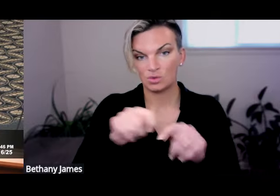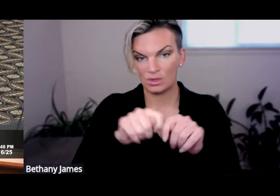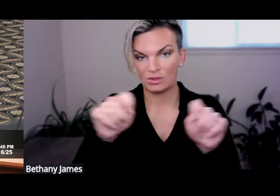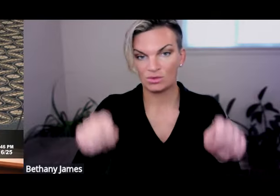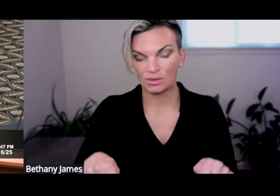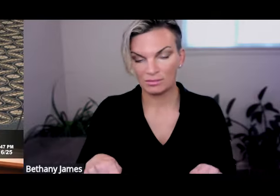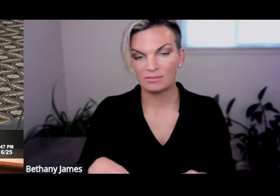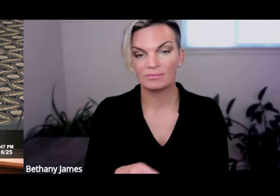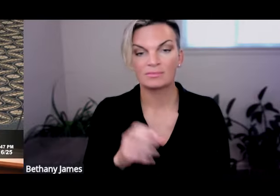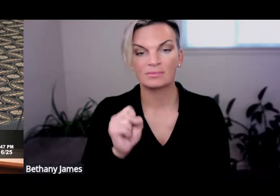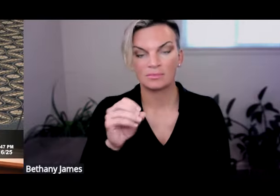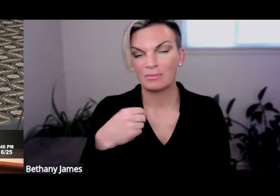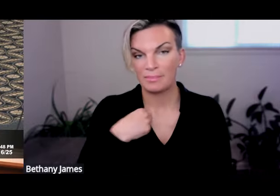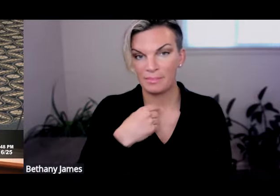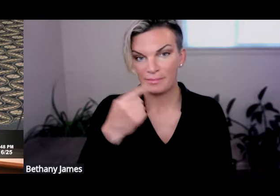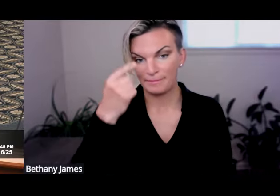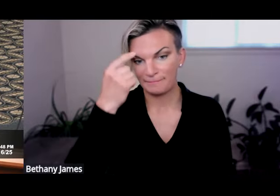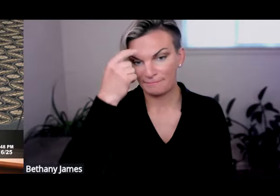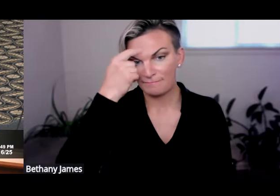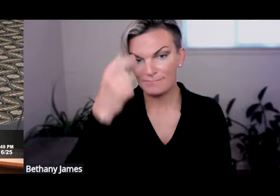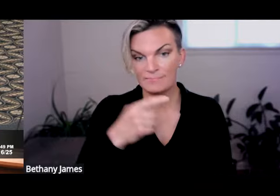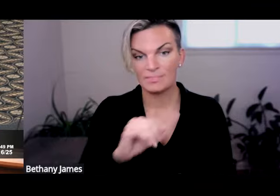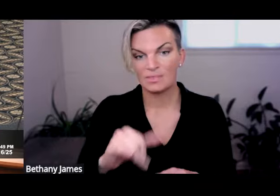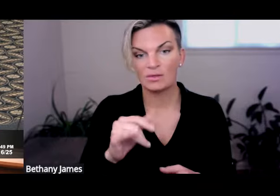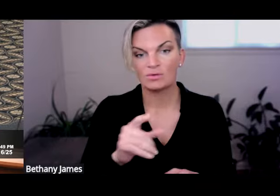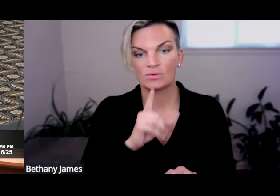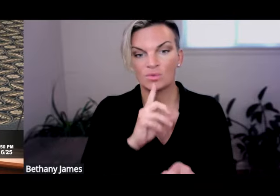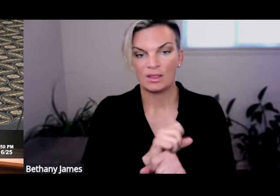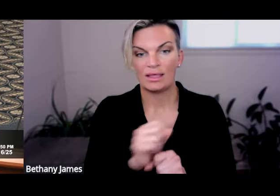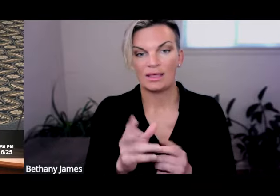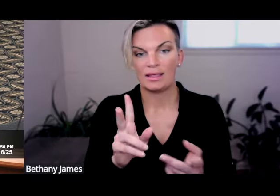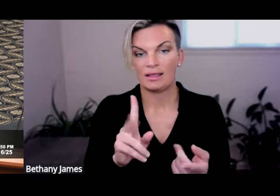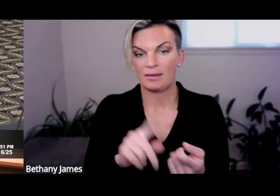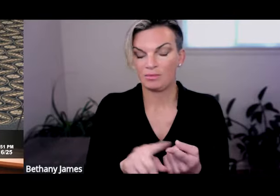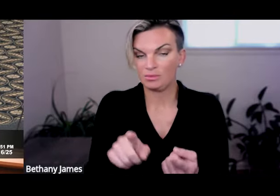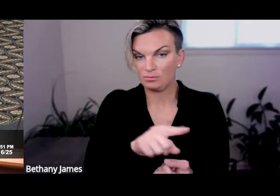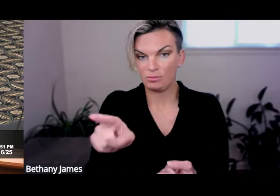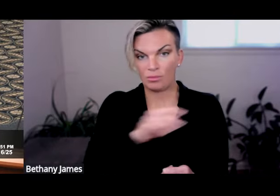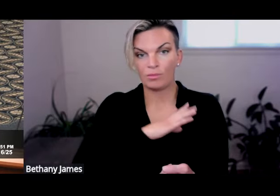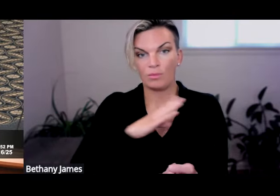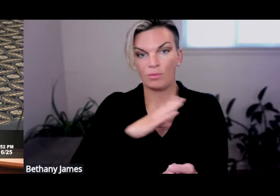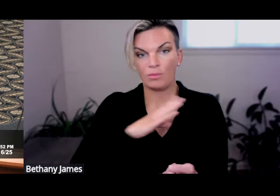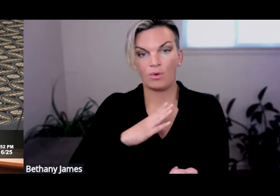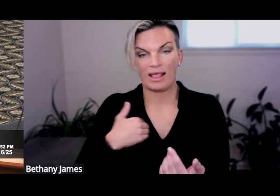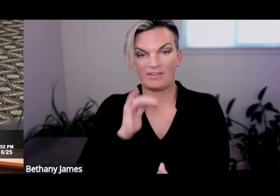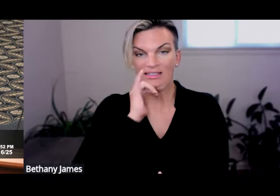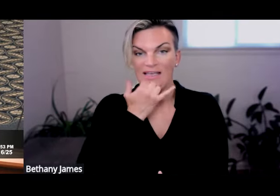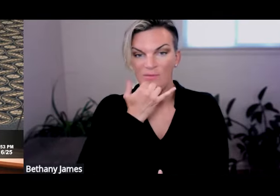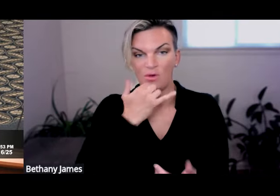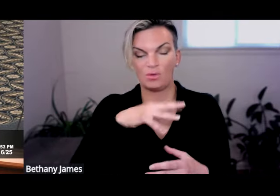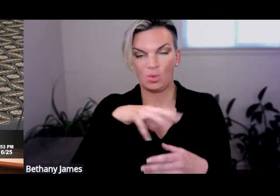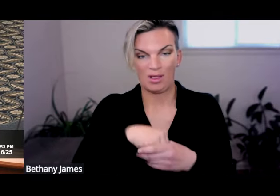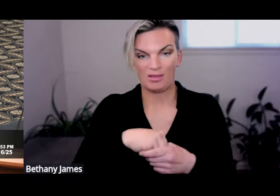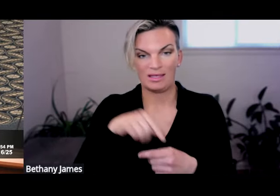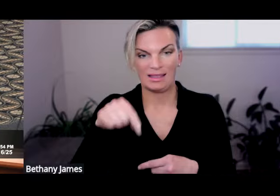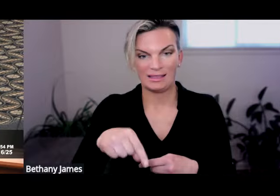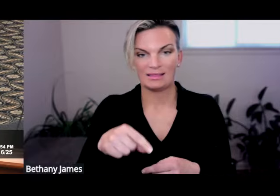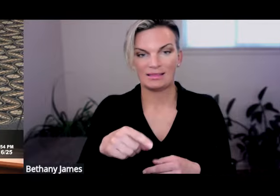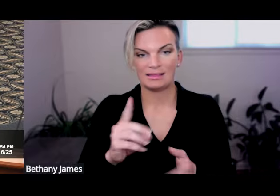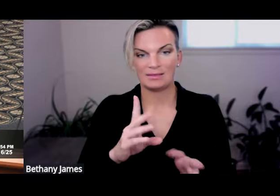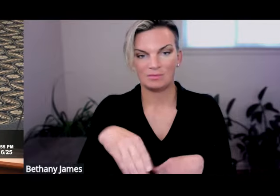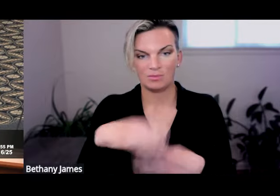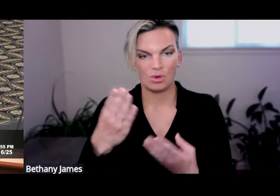So I think there is sort of a soft precedent of the board that where there are typos within the text of the proposed amendment, the board